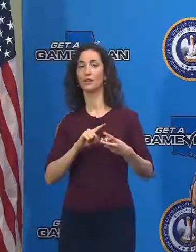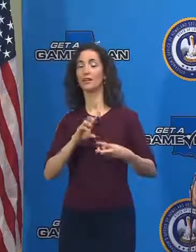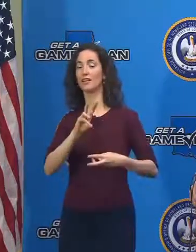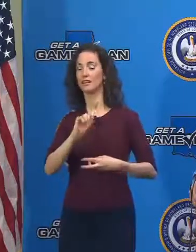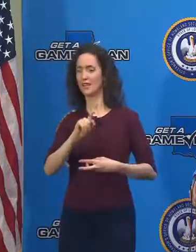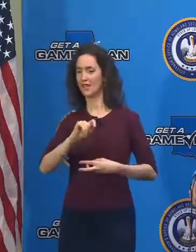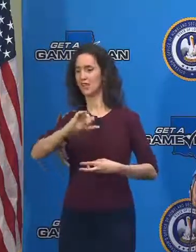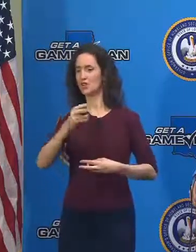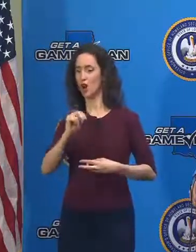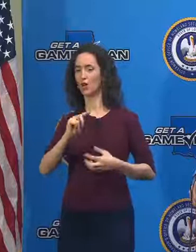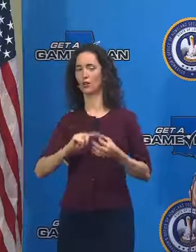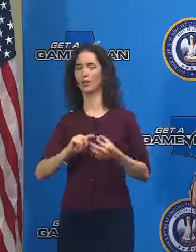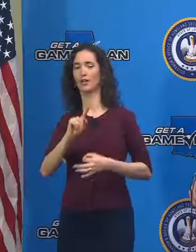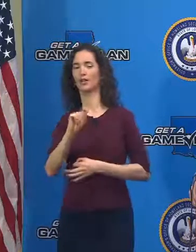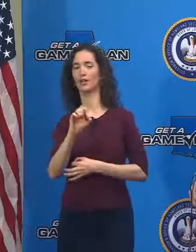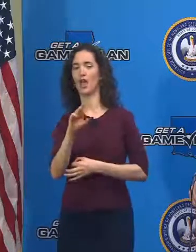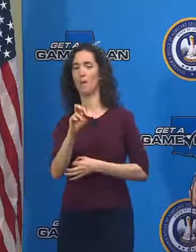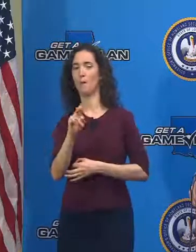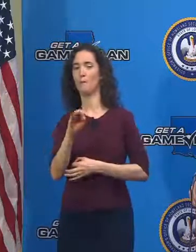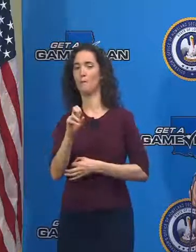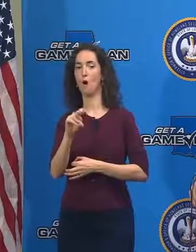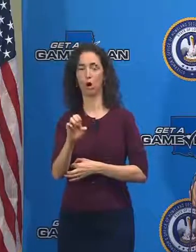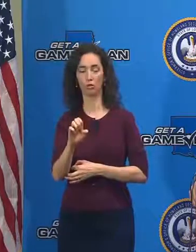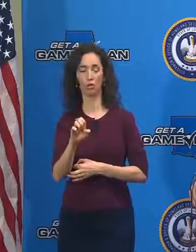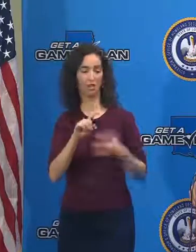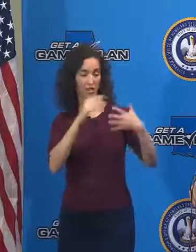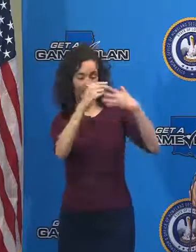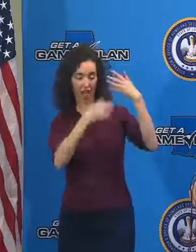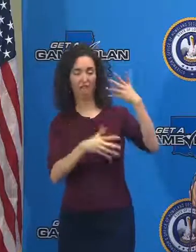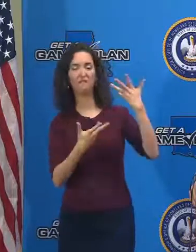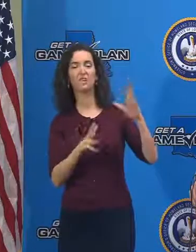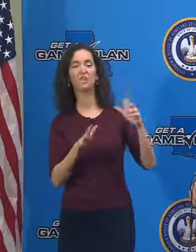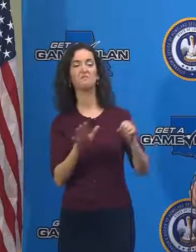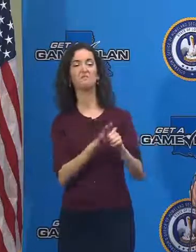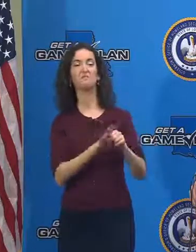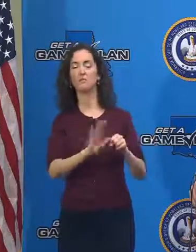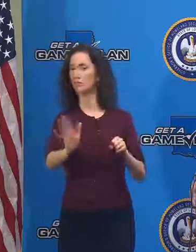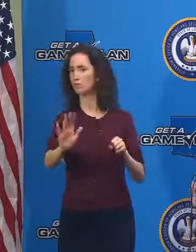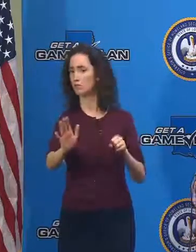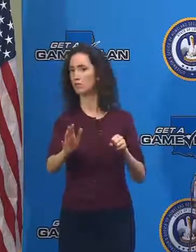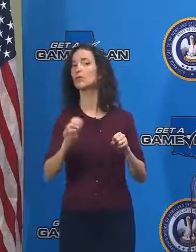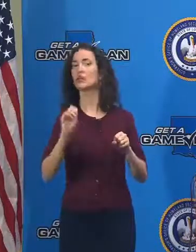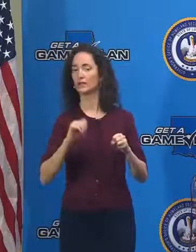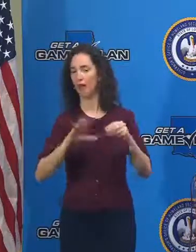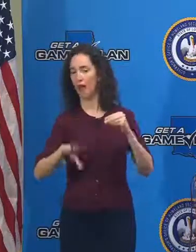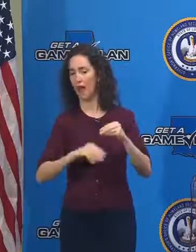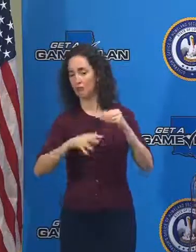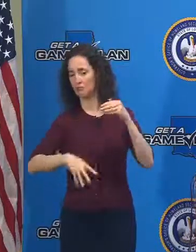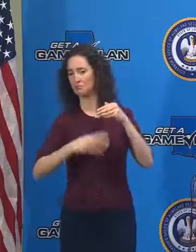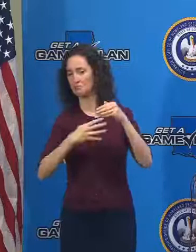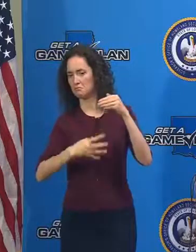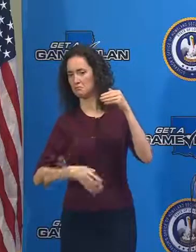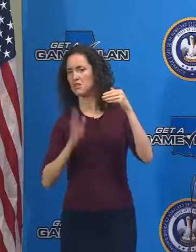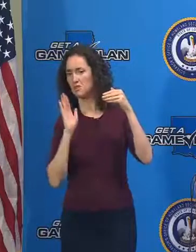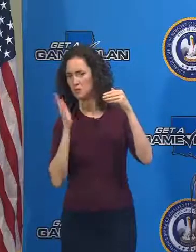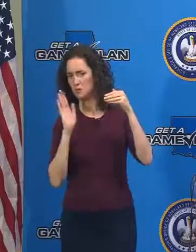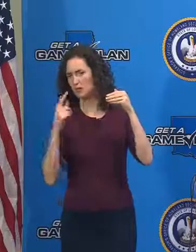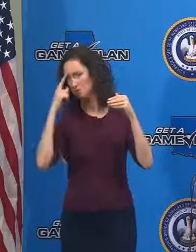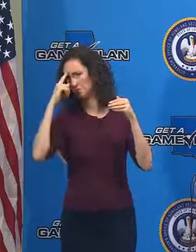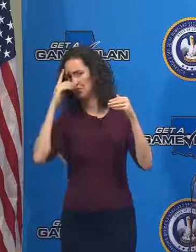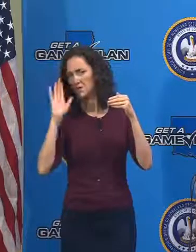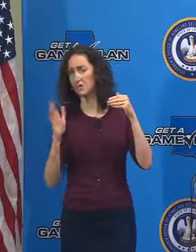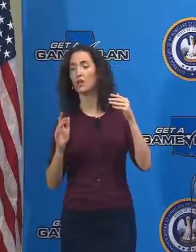Terrebonne. We don't believe this will be a final list of parishes that are eligible to receive these categories